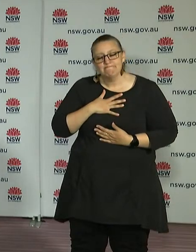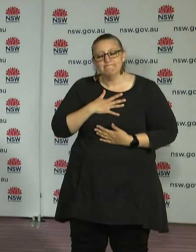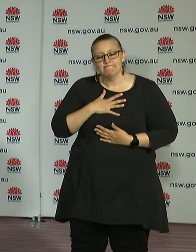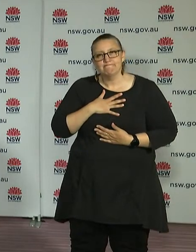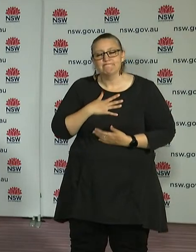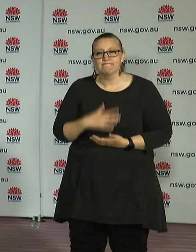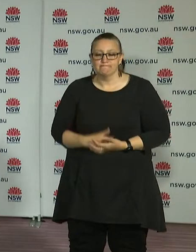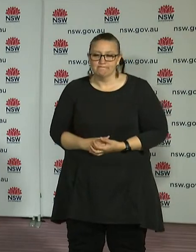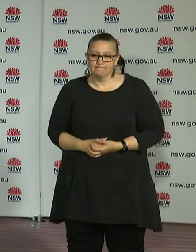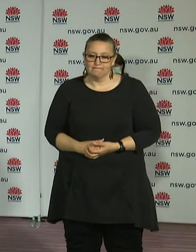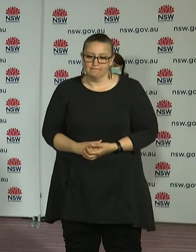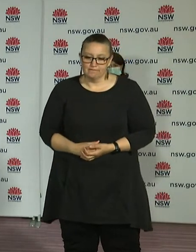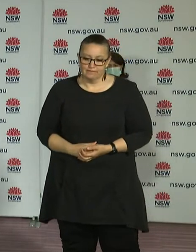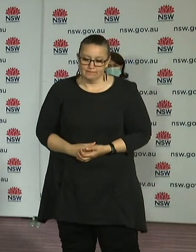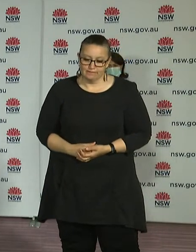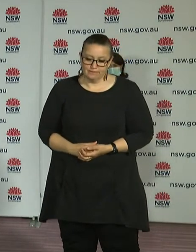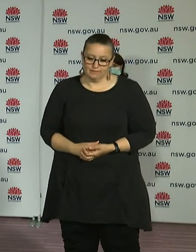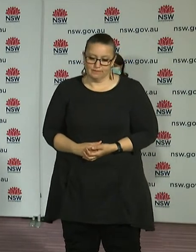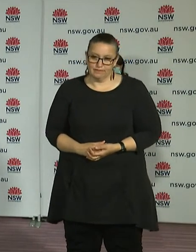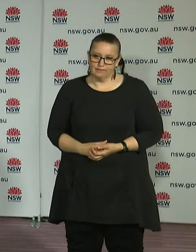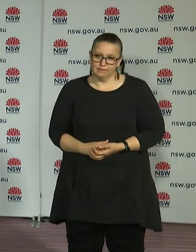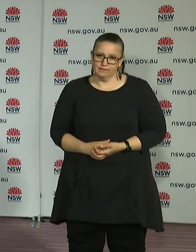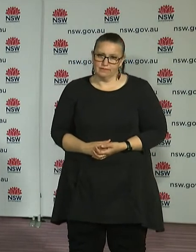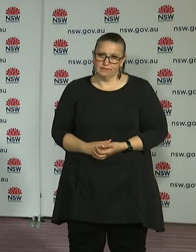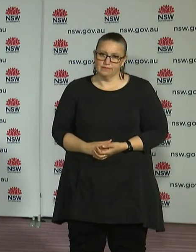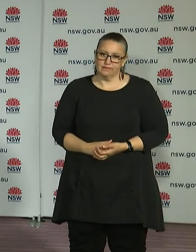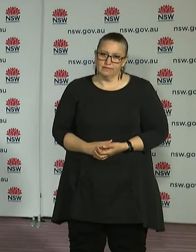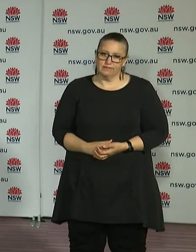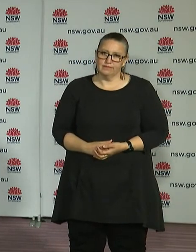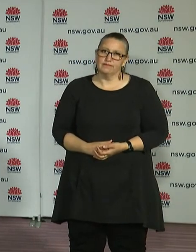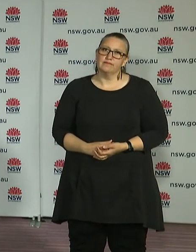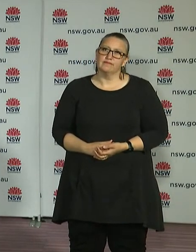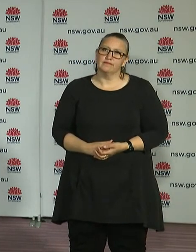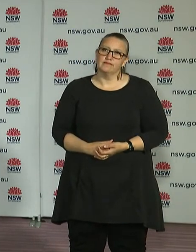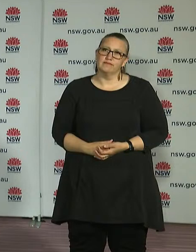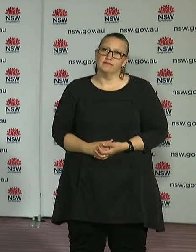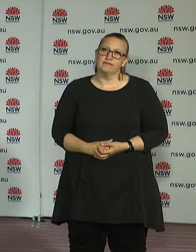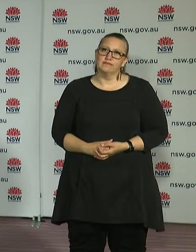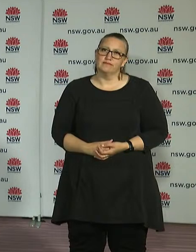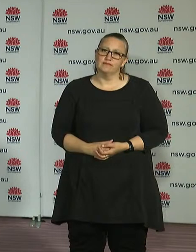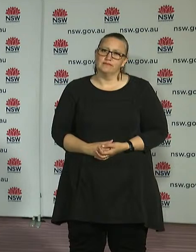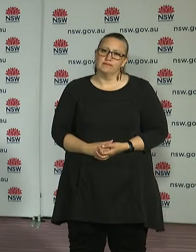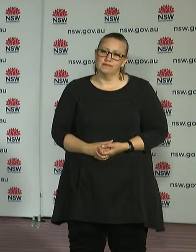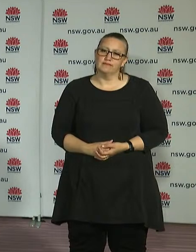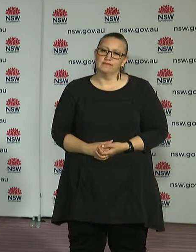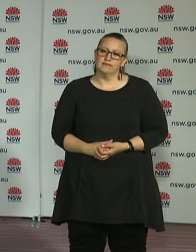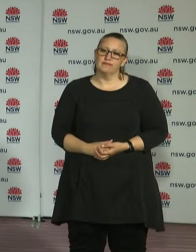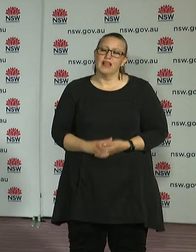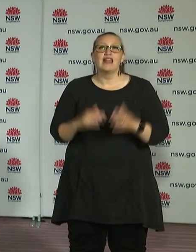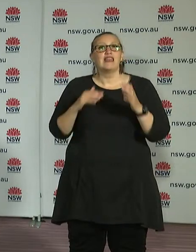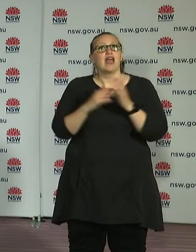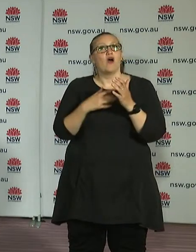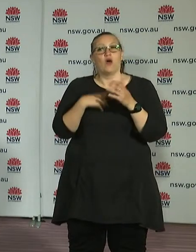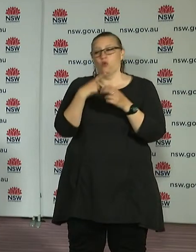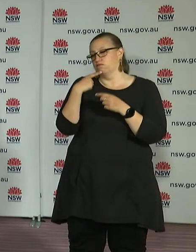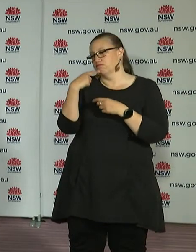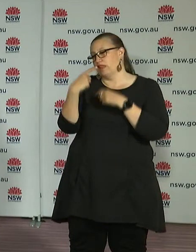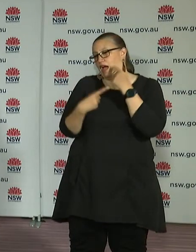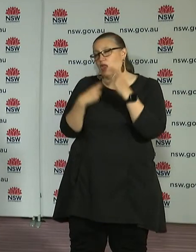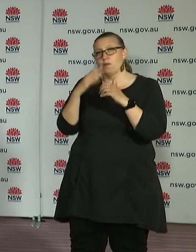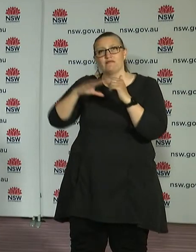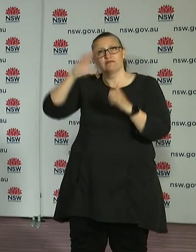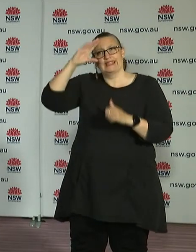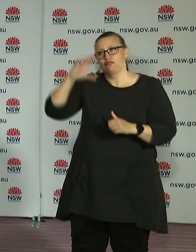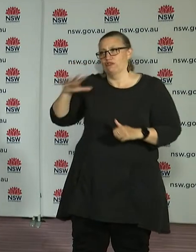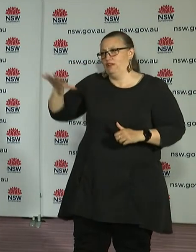those families and friends. We're going to go through some of the cases that we've had in the